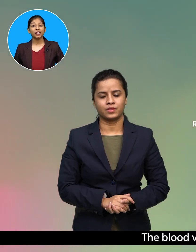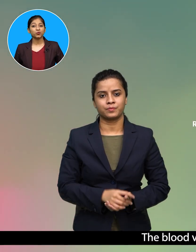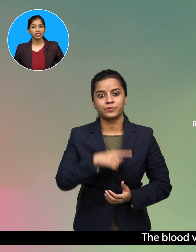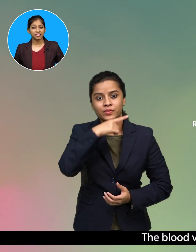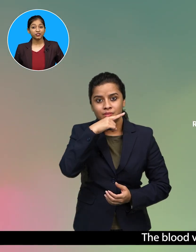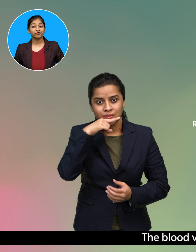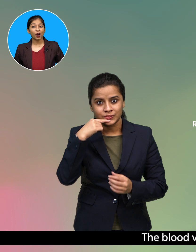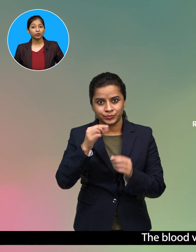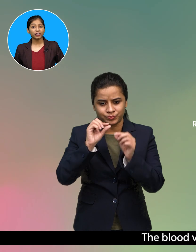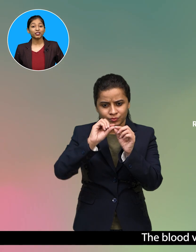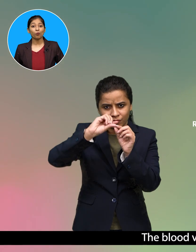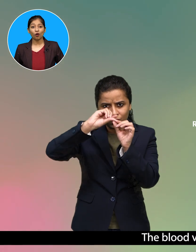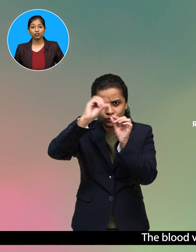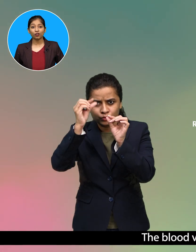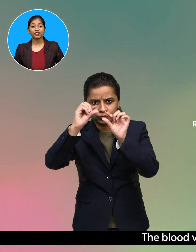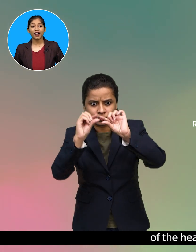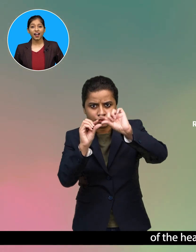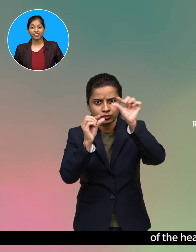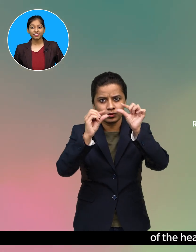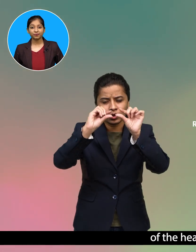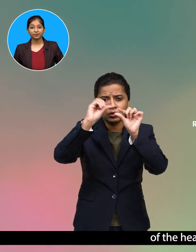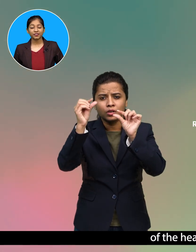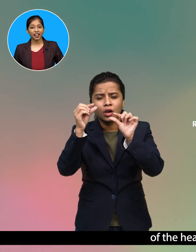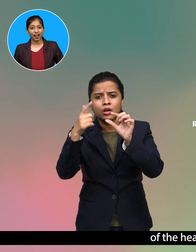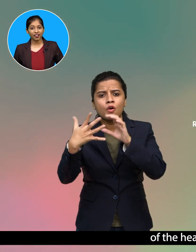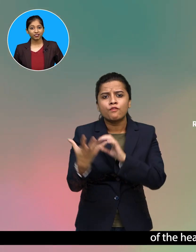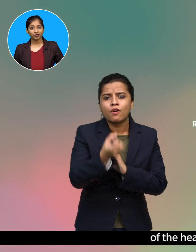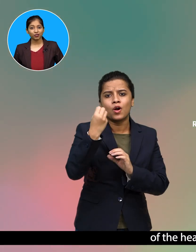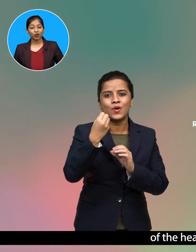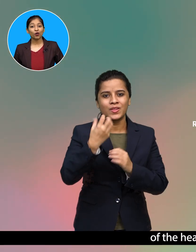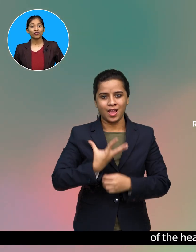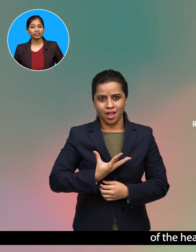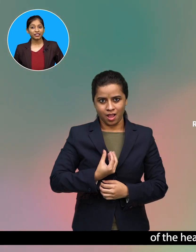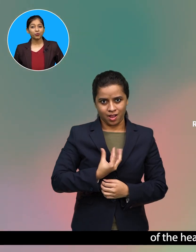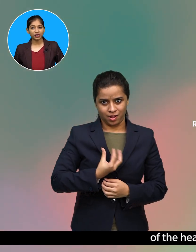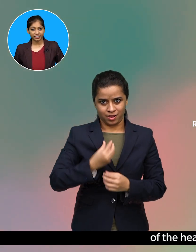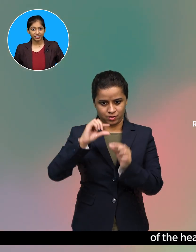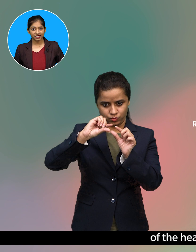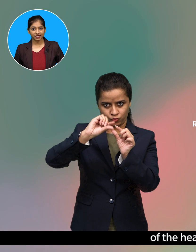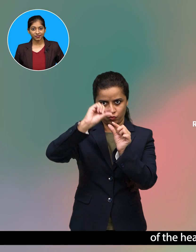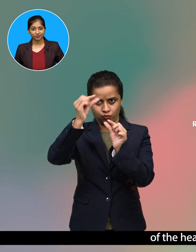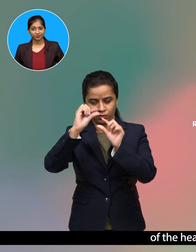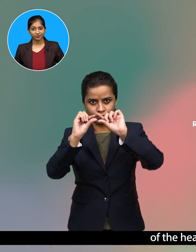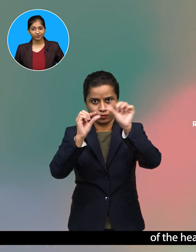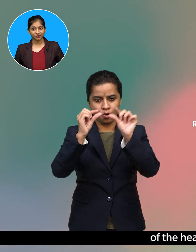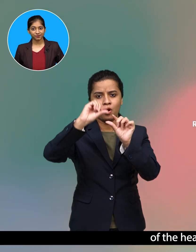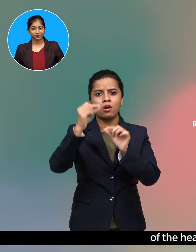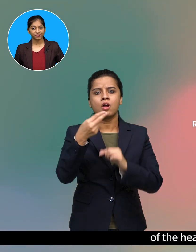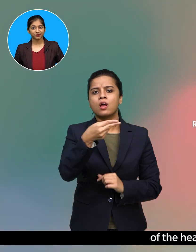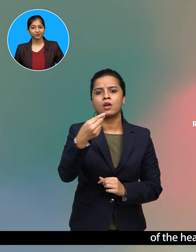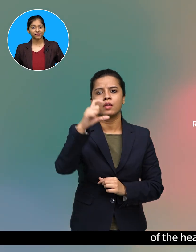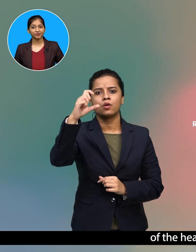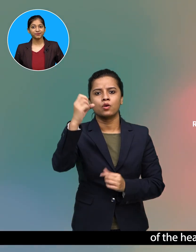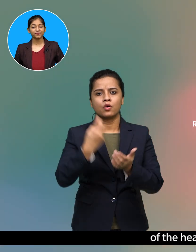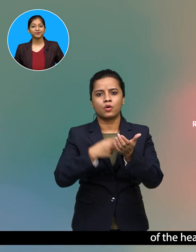The blood vessels found in the walls of the heart are coronary vessels